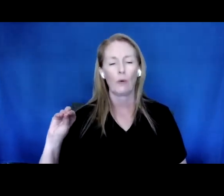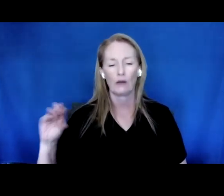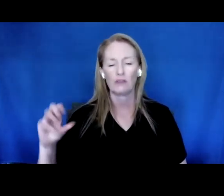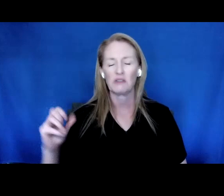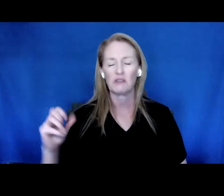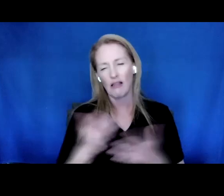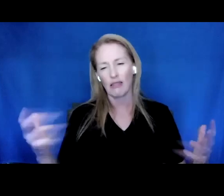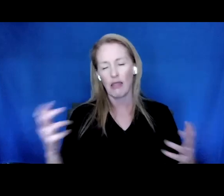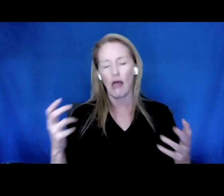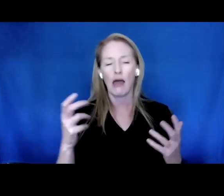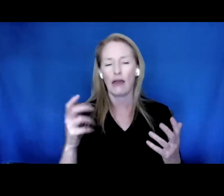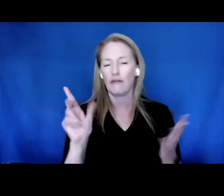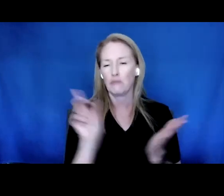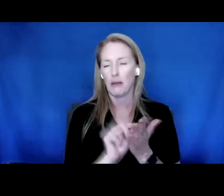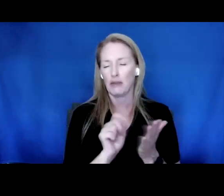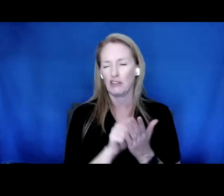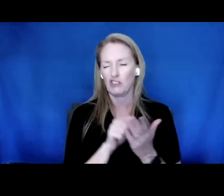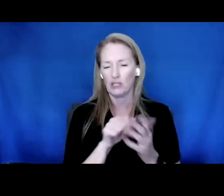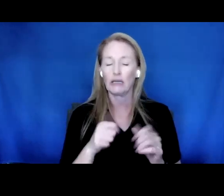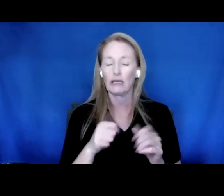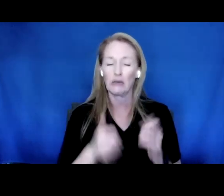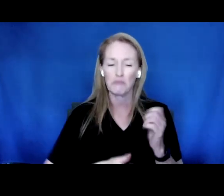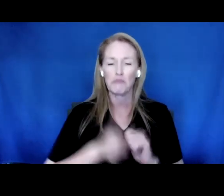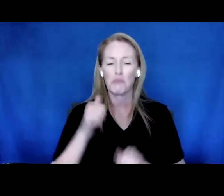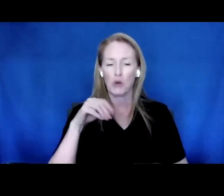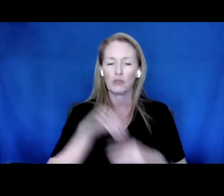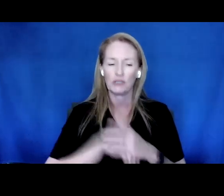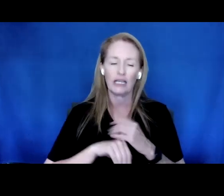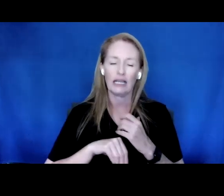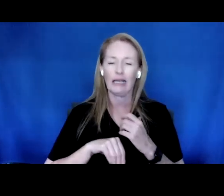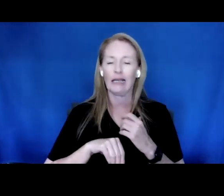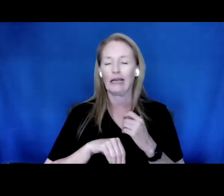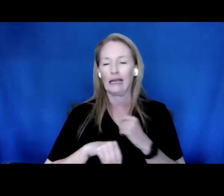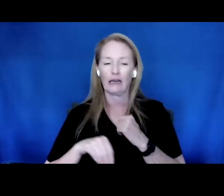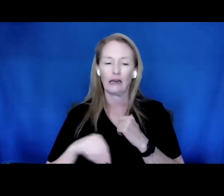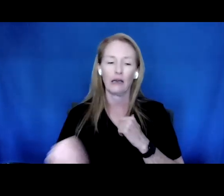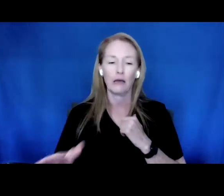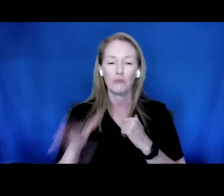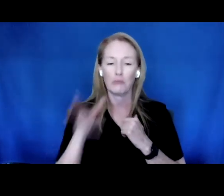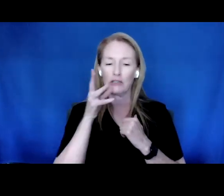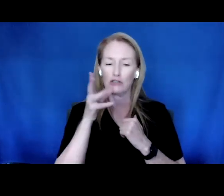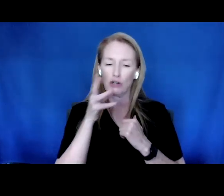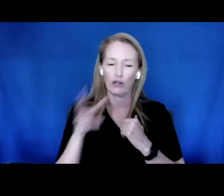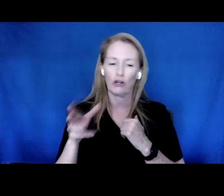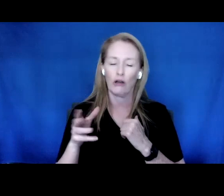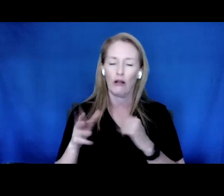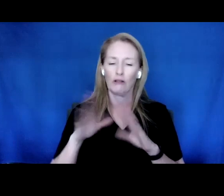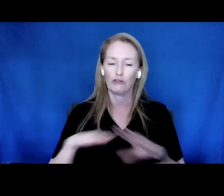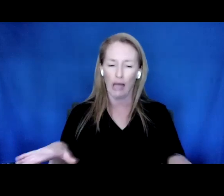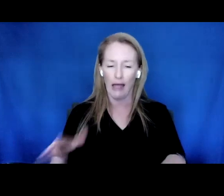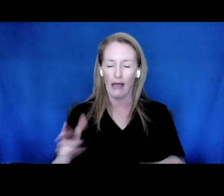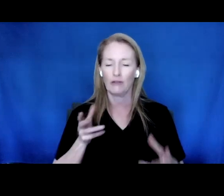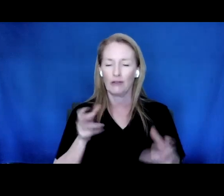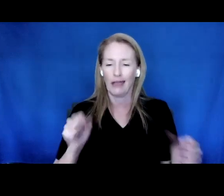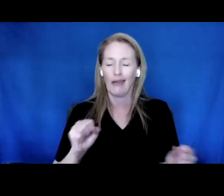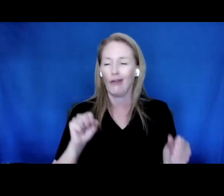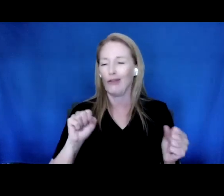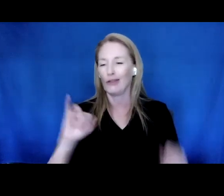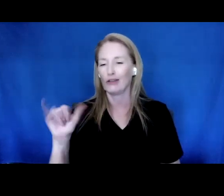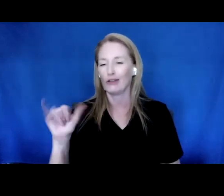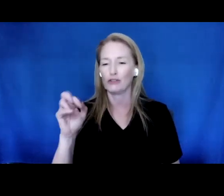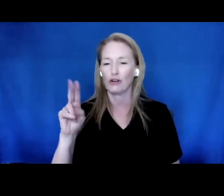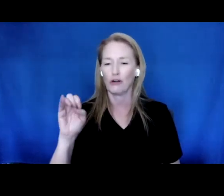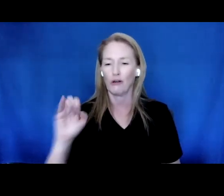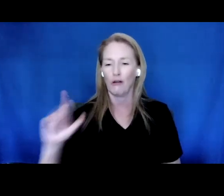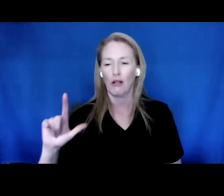Health Journal. So those are things to look for. I don't know that this has become as widespread as I think we would all like